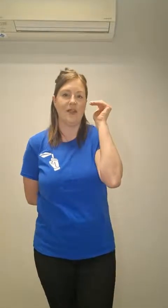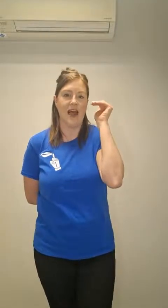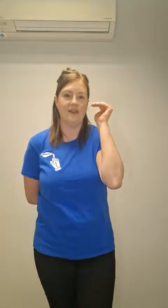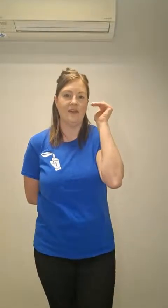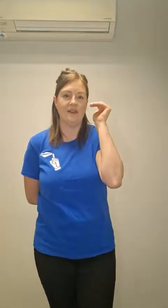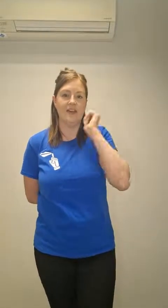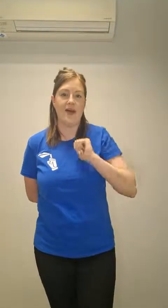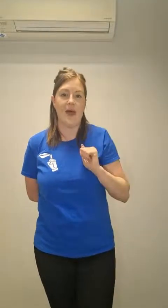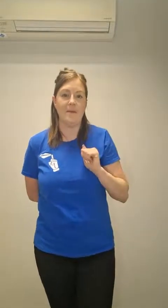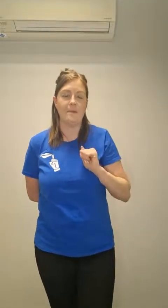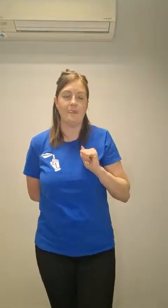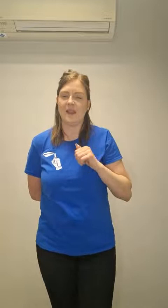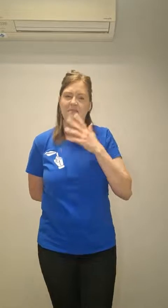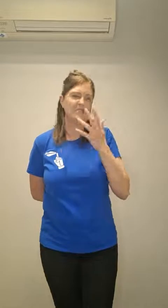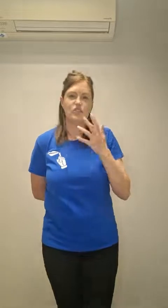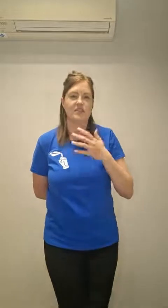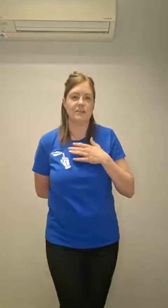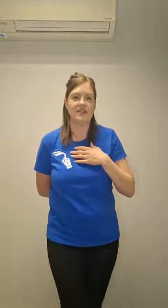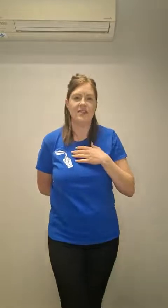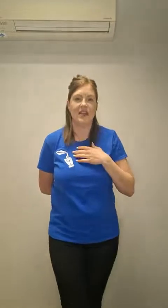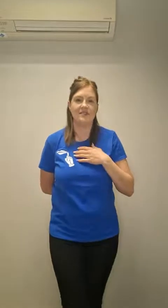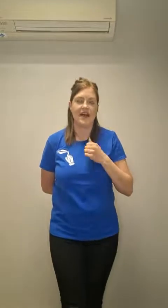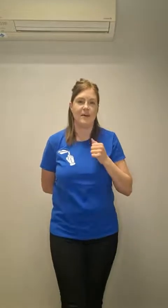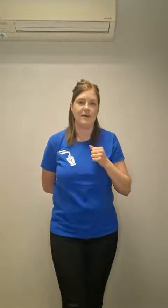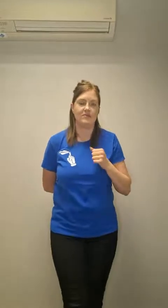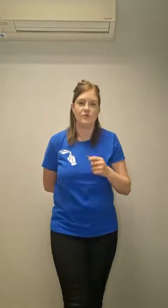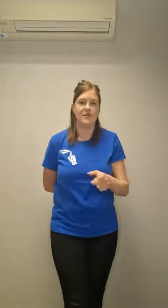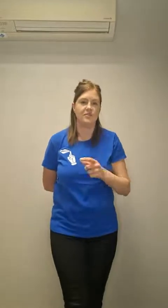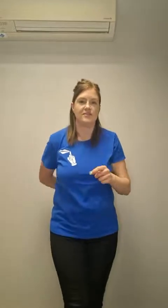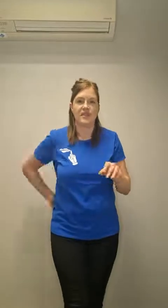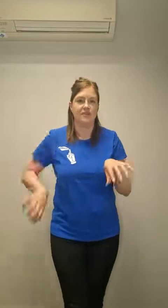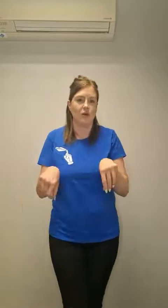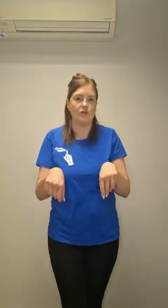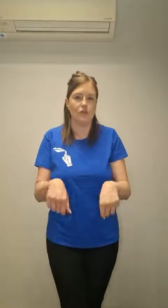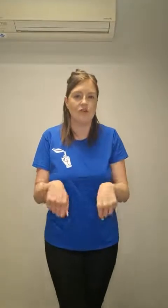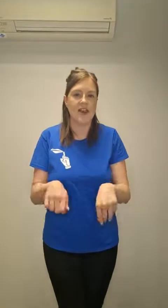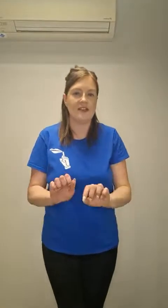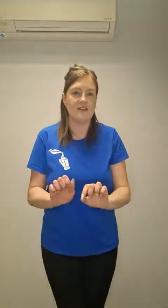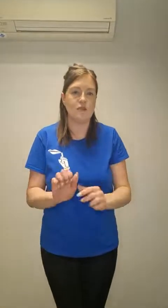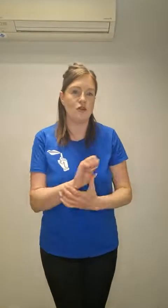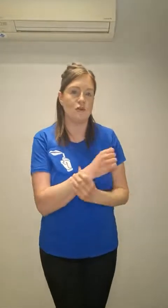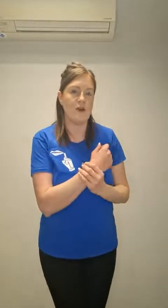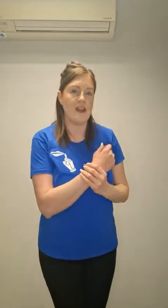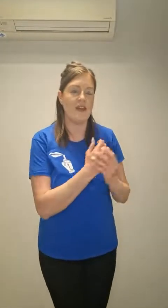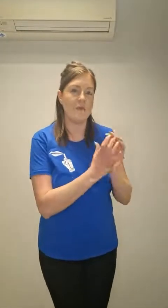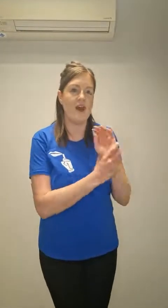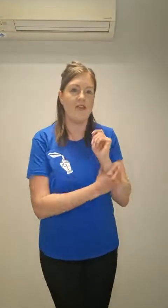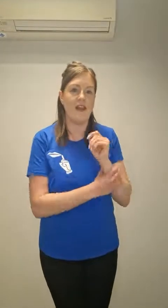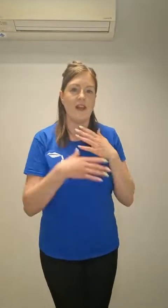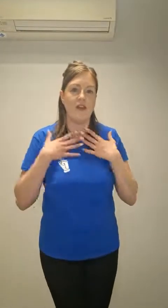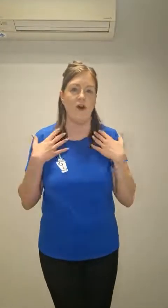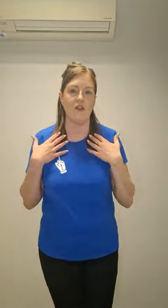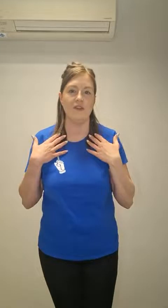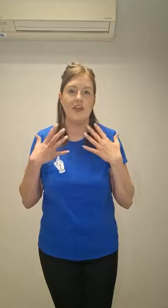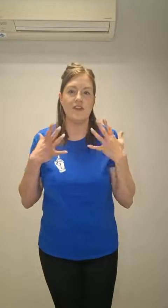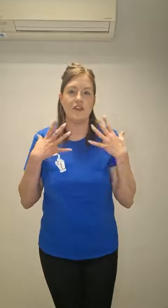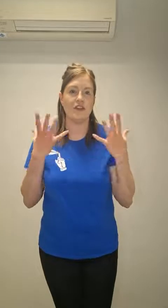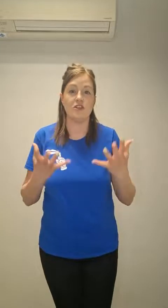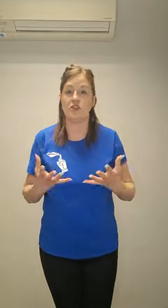can. It's just something to get into the habit of doing, and you'll see I've got no rings, no jewellery, no nothing on that can distract